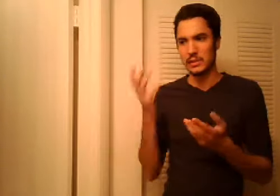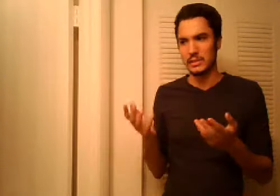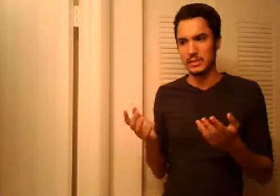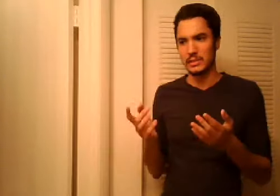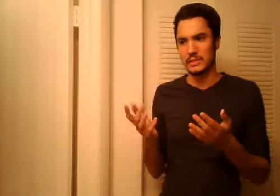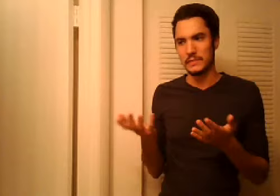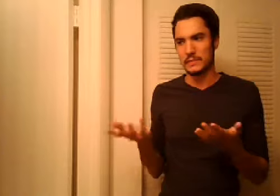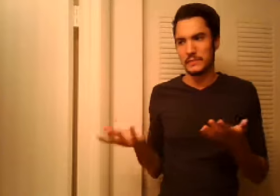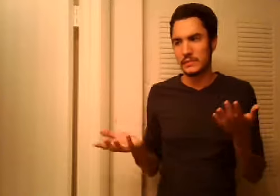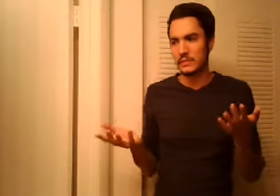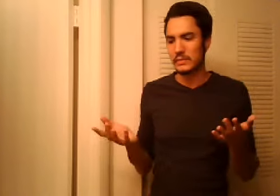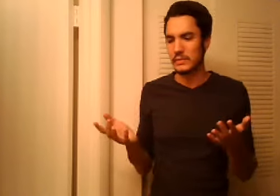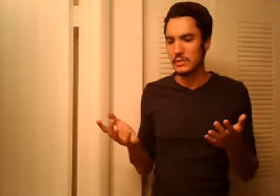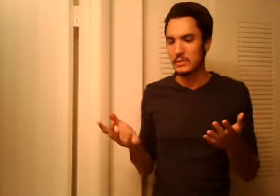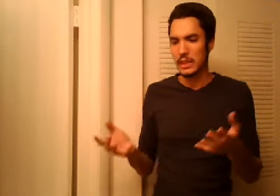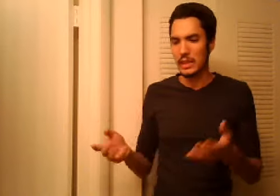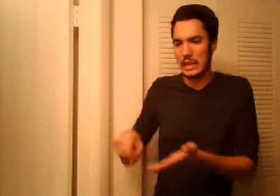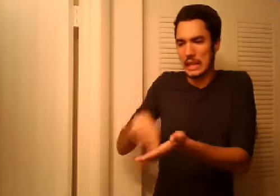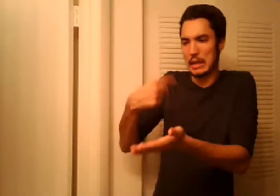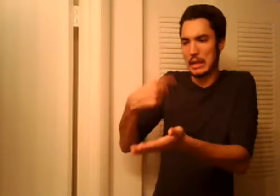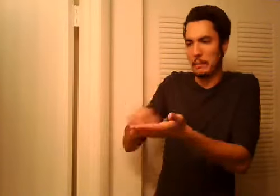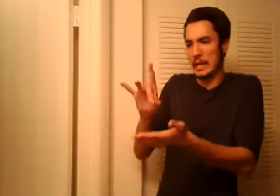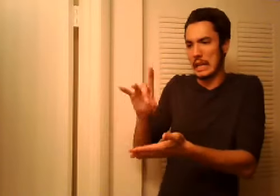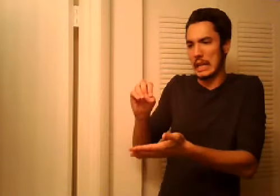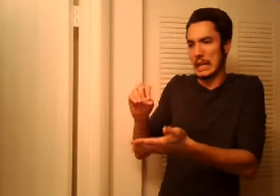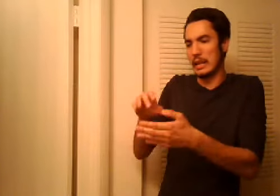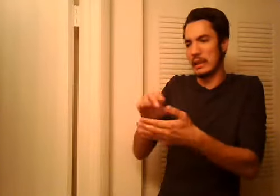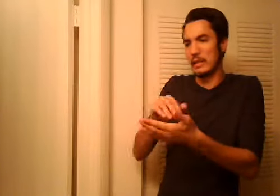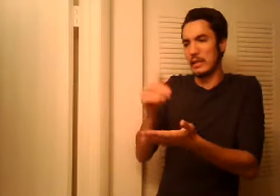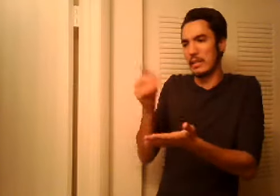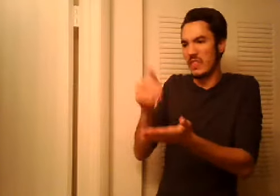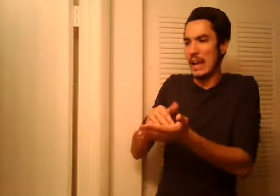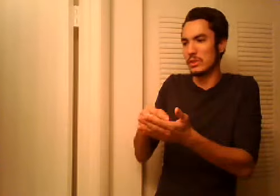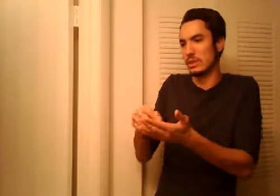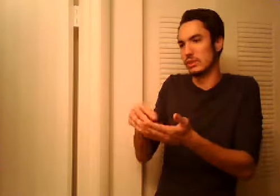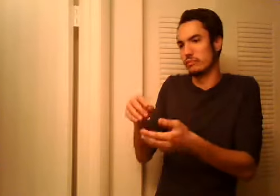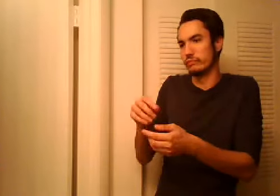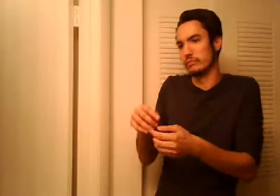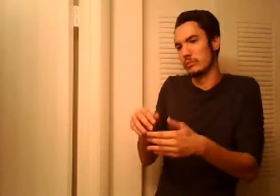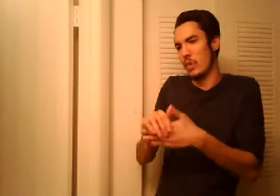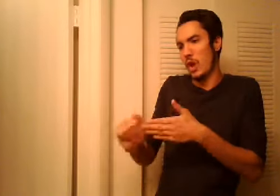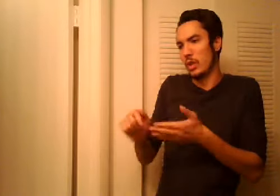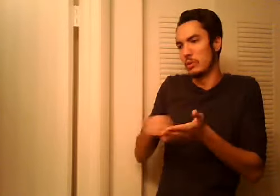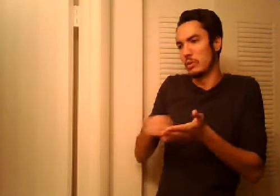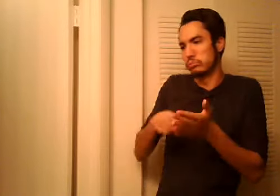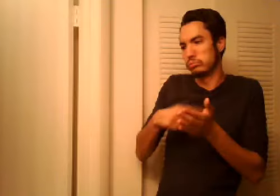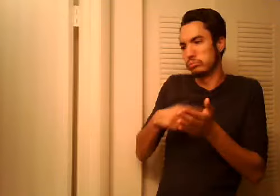Well, but if that's what they're worth to the institution, why not? That's the thing, right? I mean,